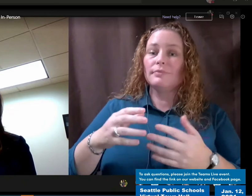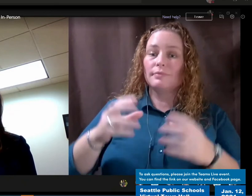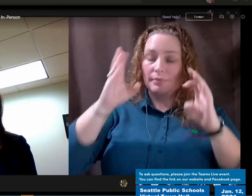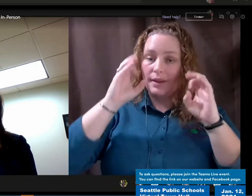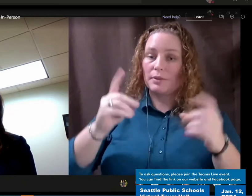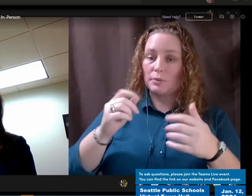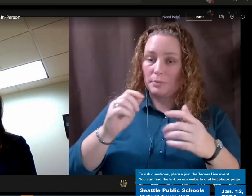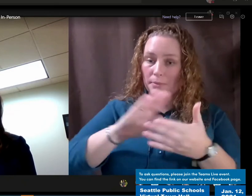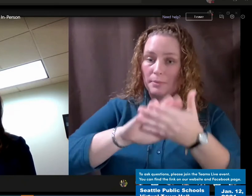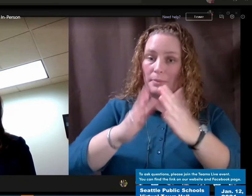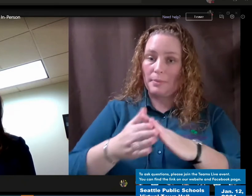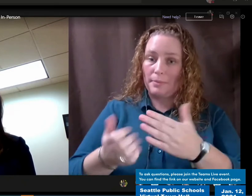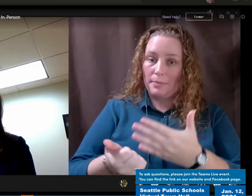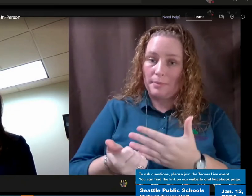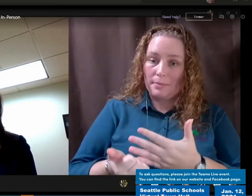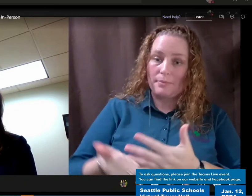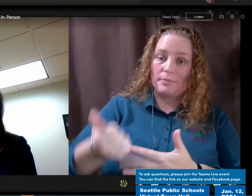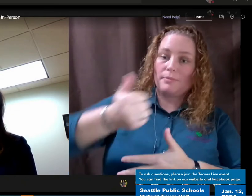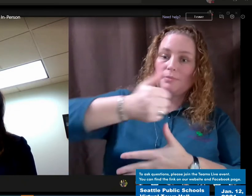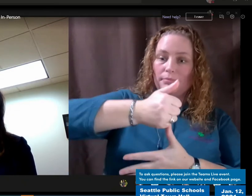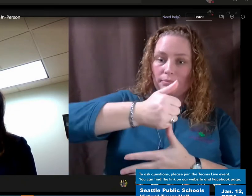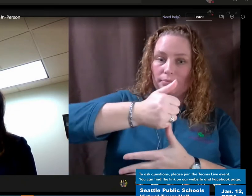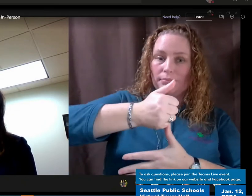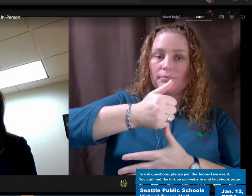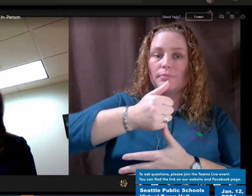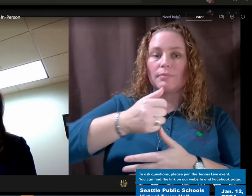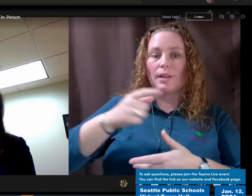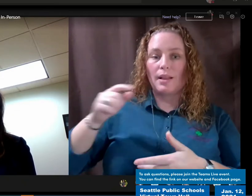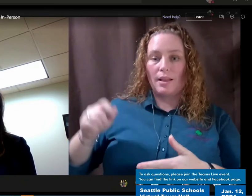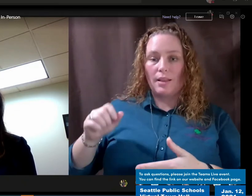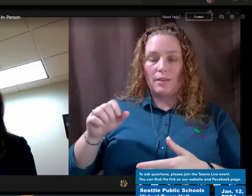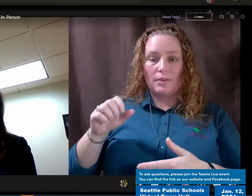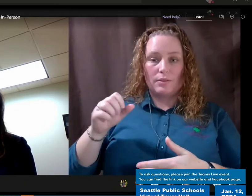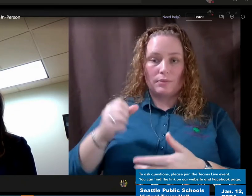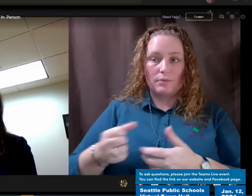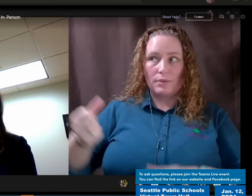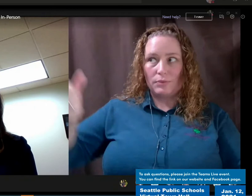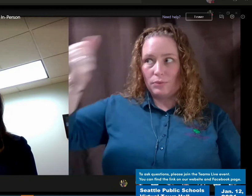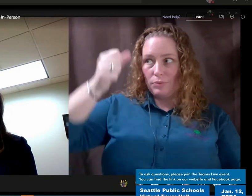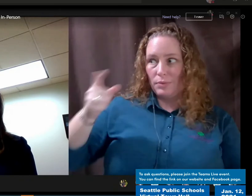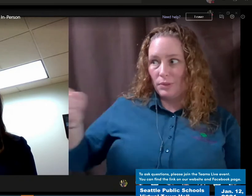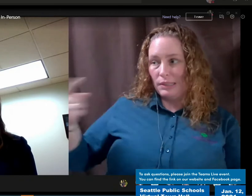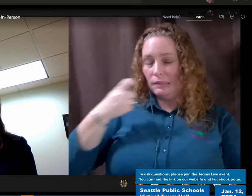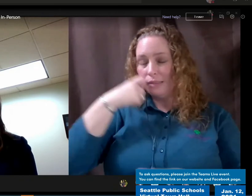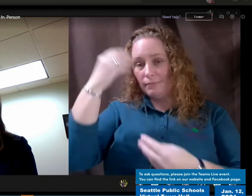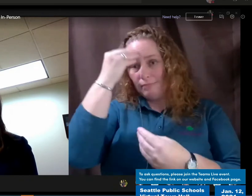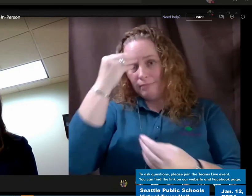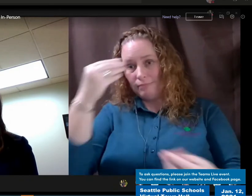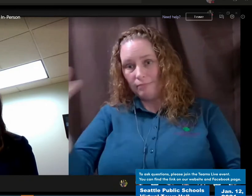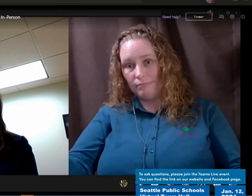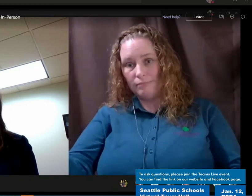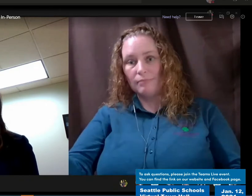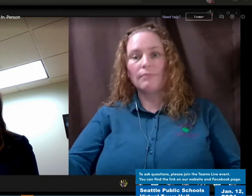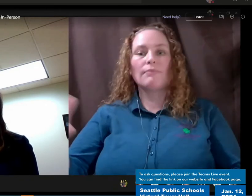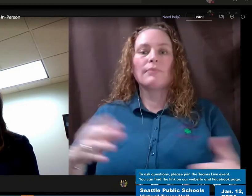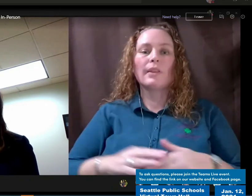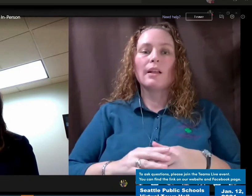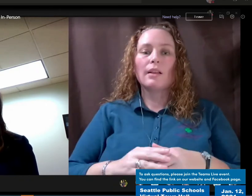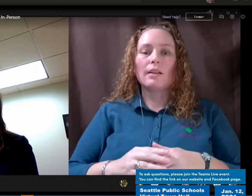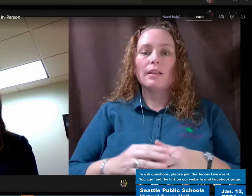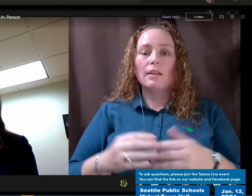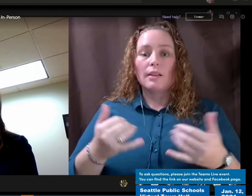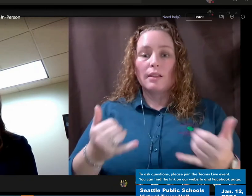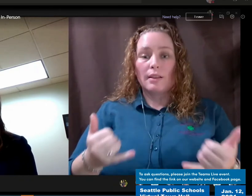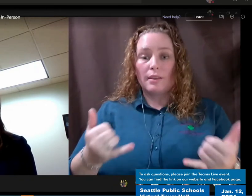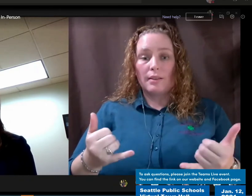vaccine as Superintendent Juneau has made that public. At this time, I am going to turn it